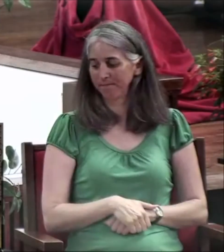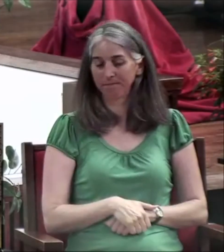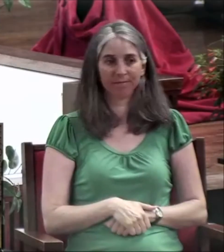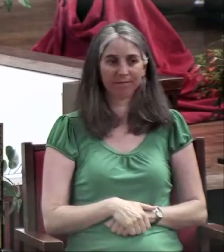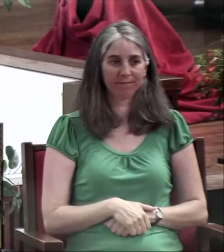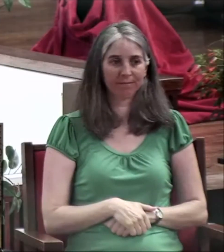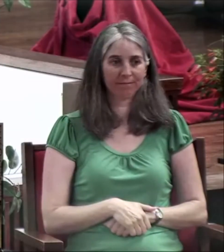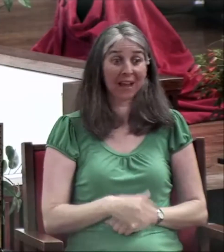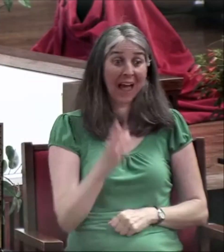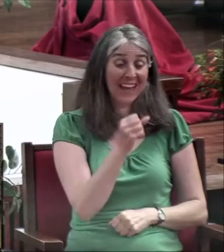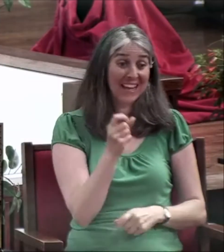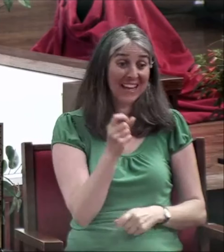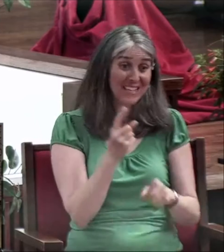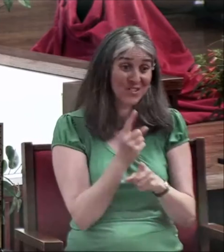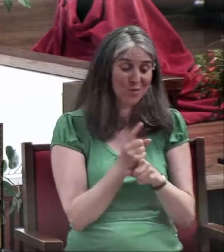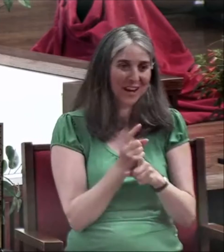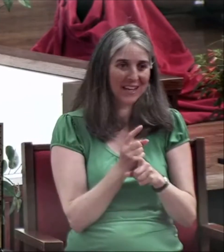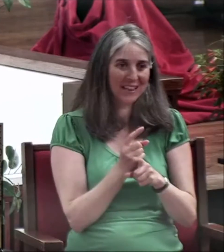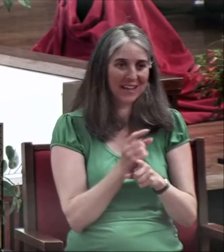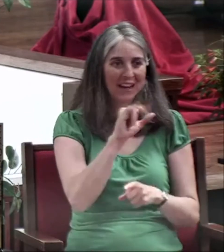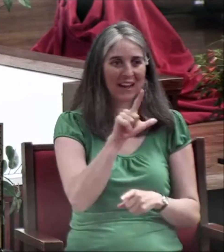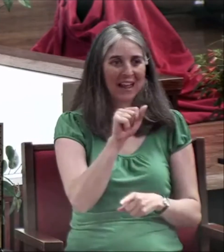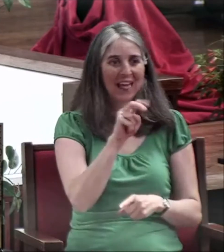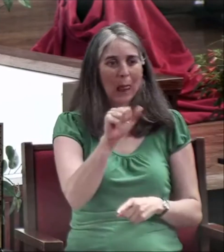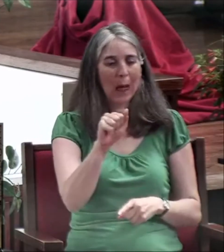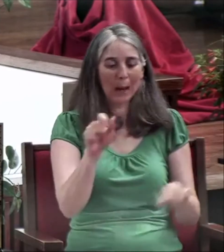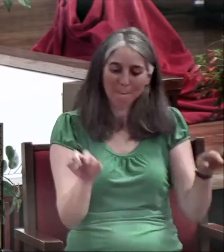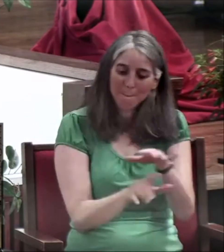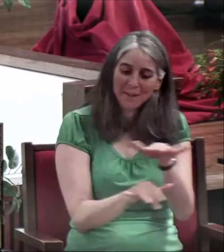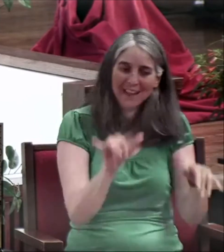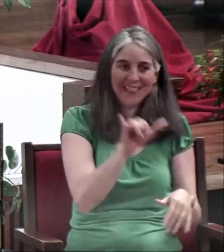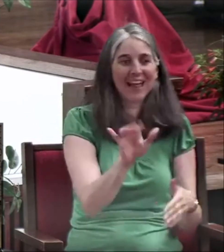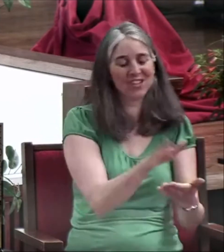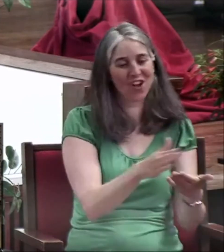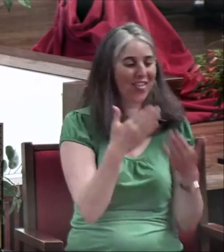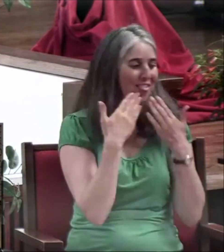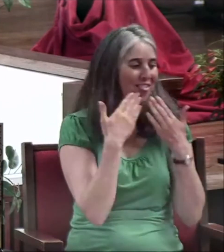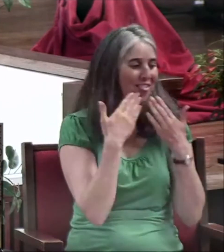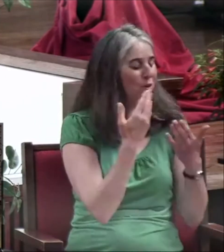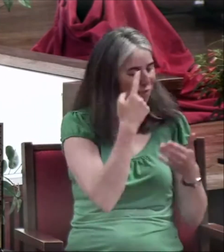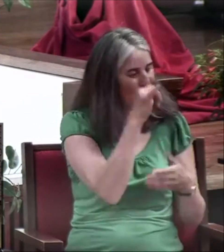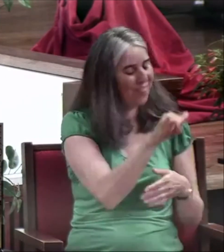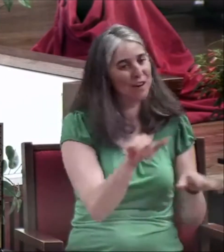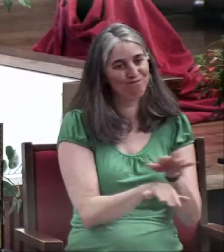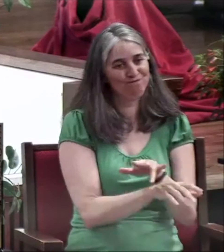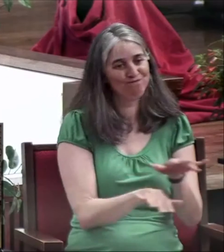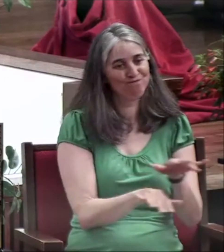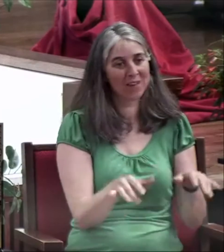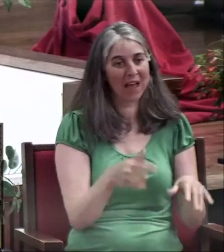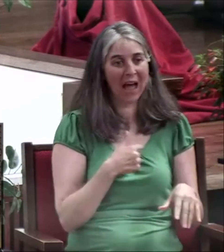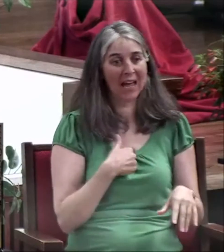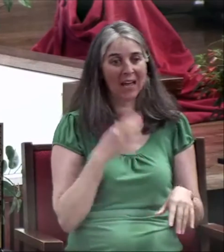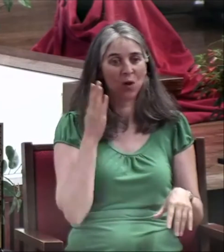I guess it's kind of appropriate that Alana played that song just before now. Thank you very much for that. I'm